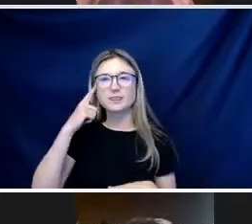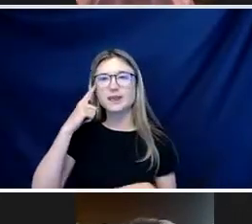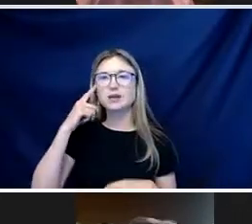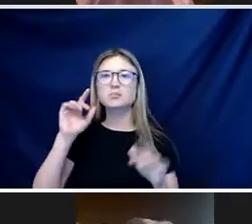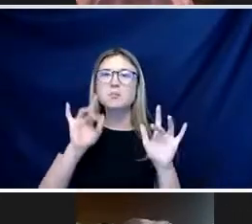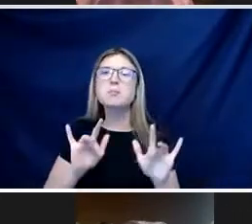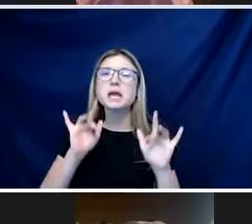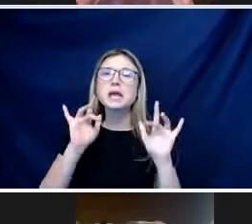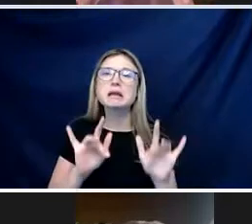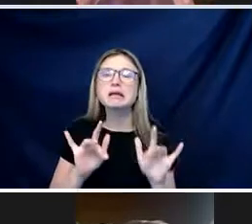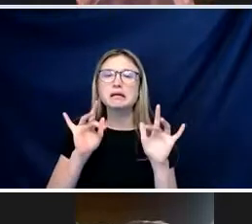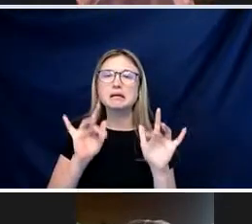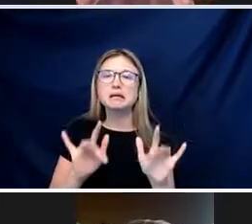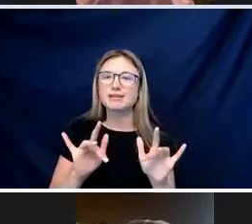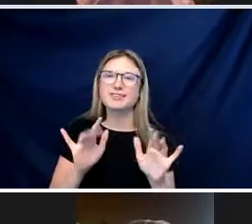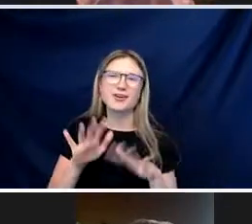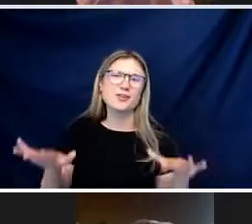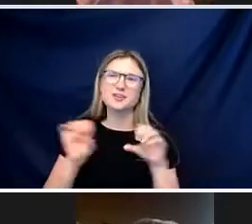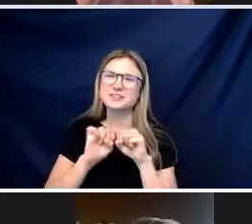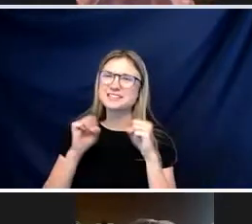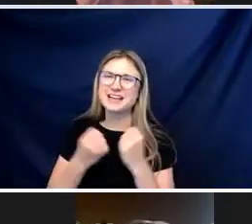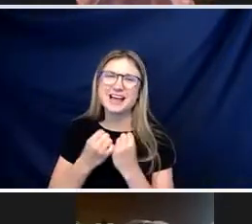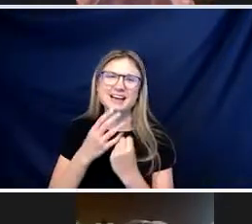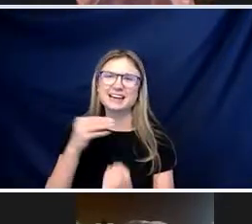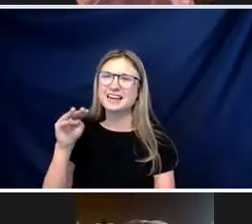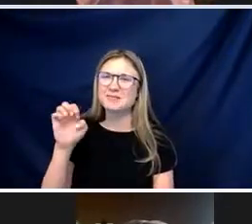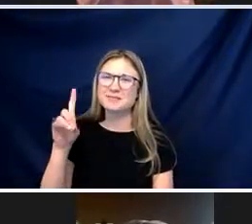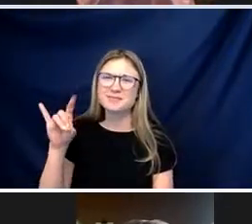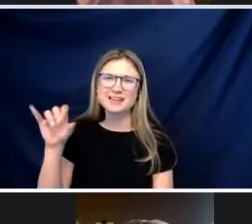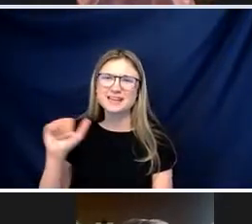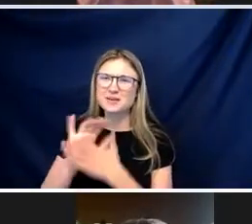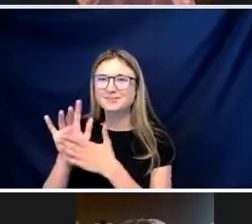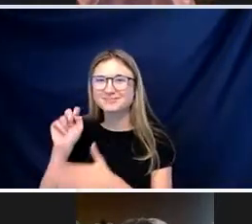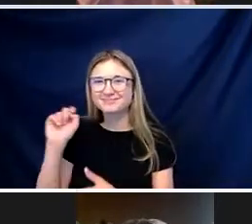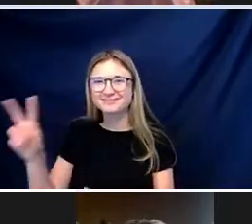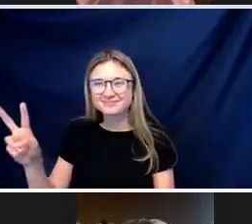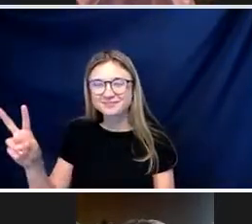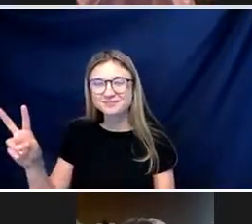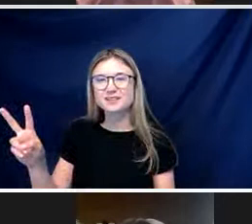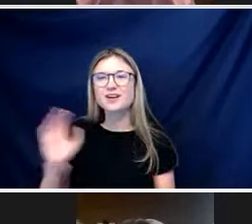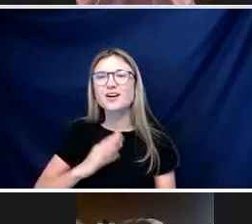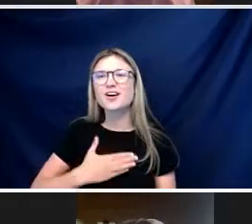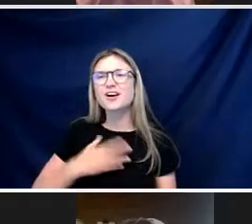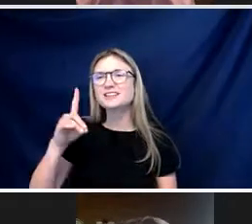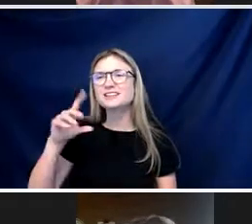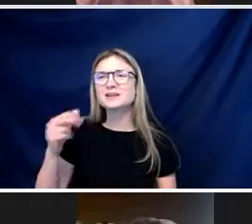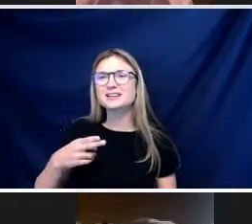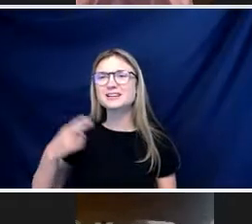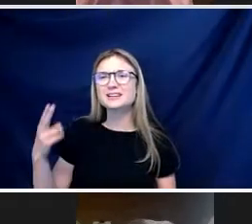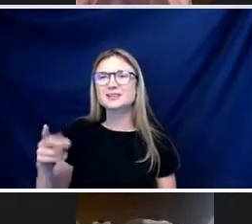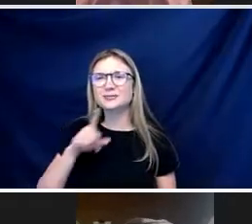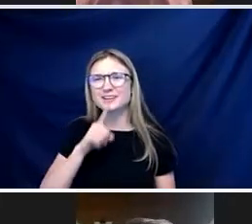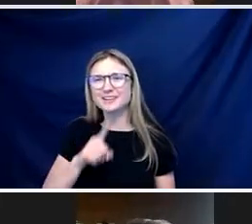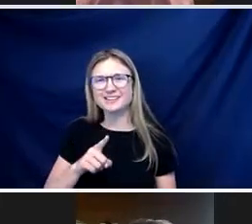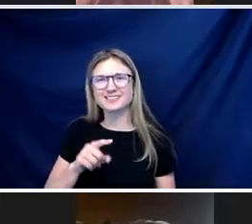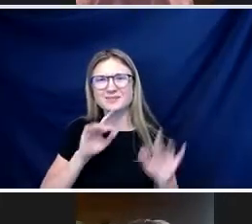our overarching society, and our disability history is actually it's the direct opposite of